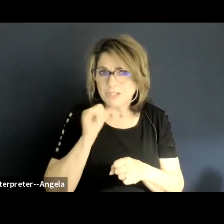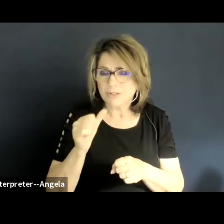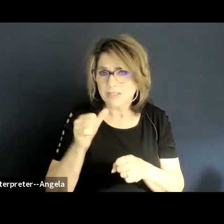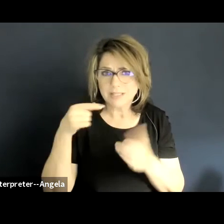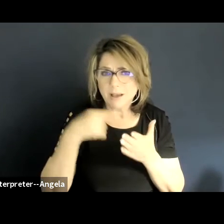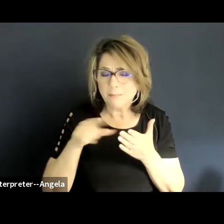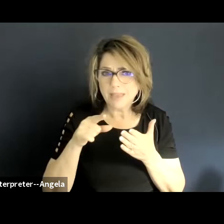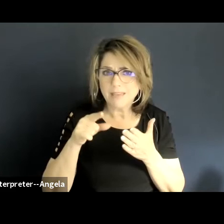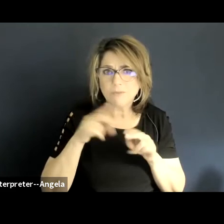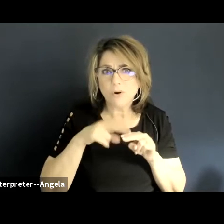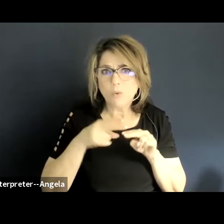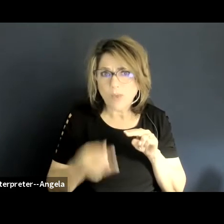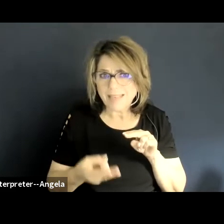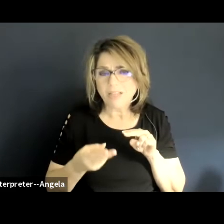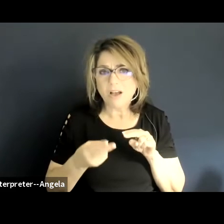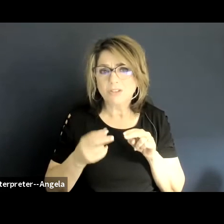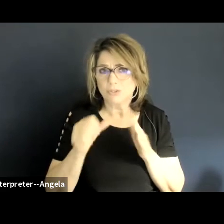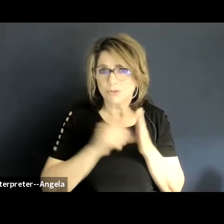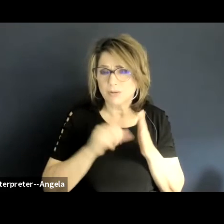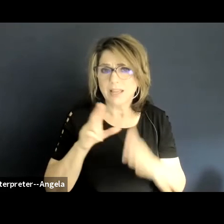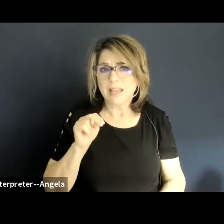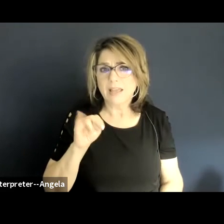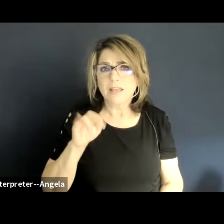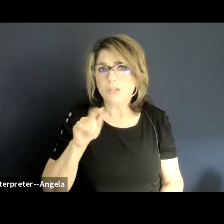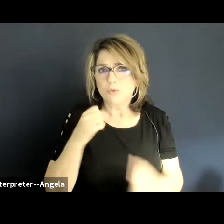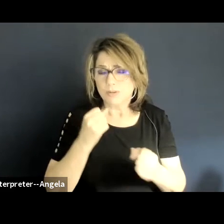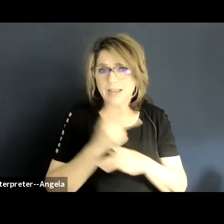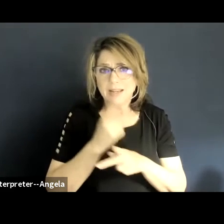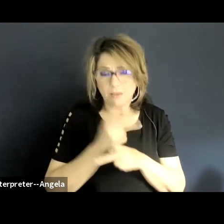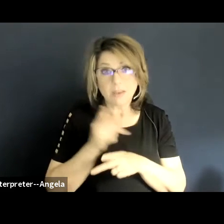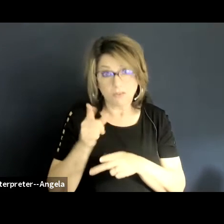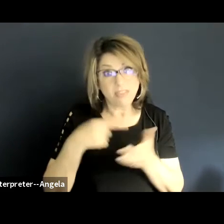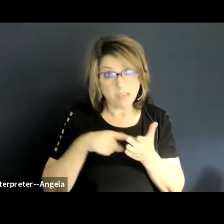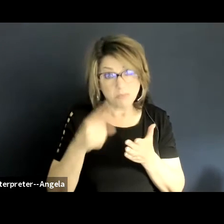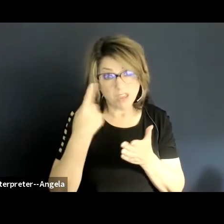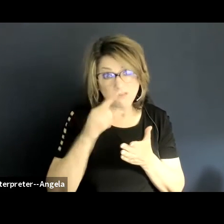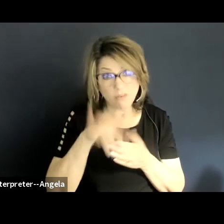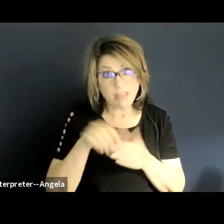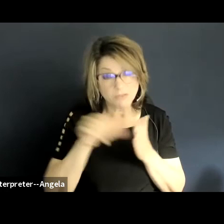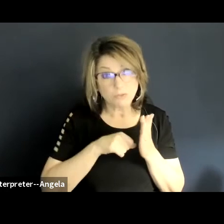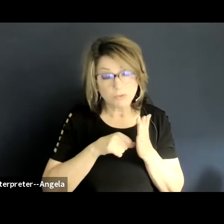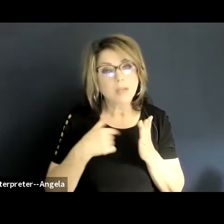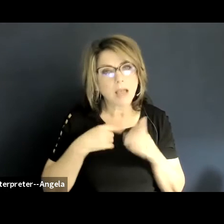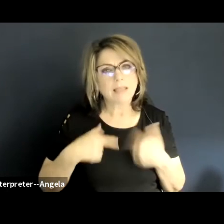surgery, and I got United Healthcare and they paid for it. I live in North Carolina.